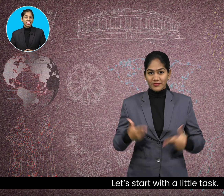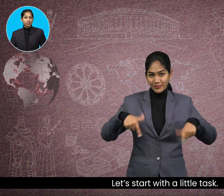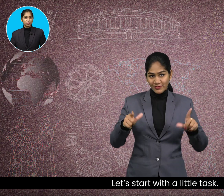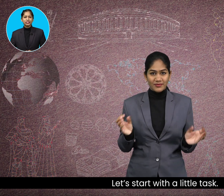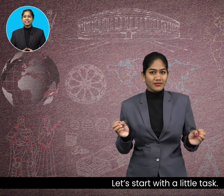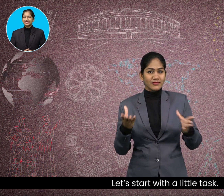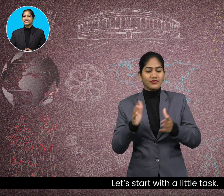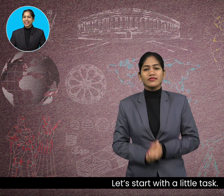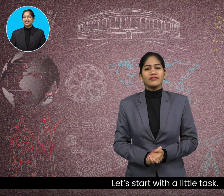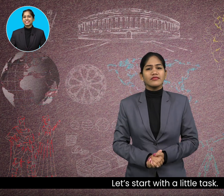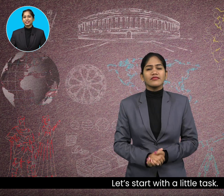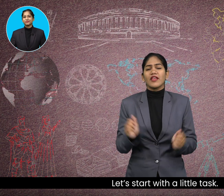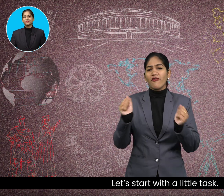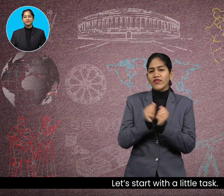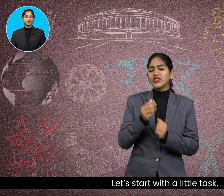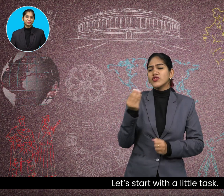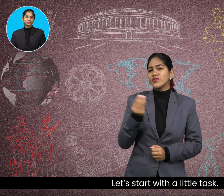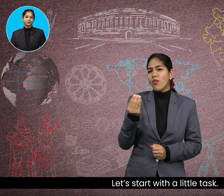Let's start with a little task.